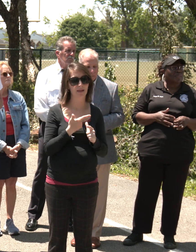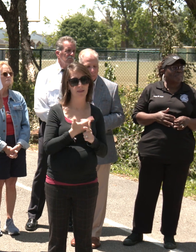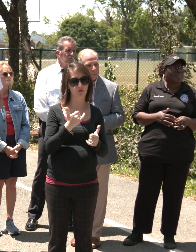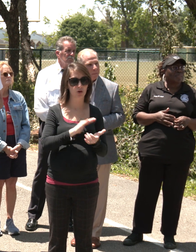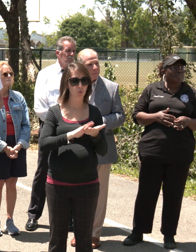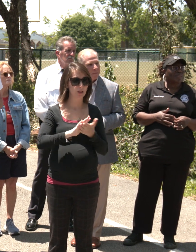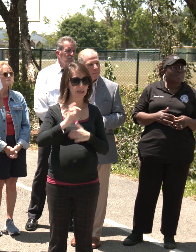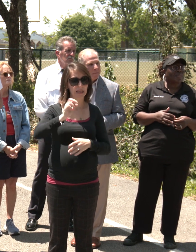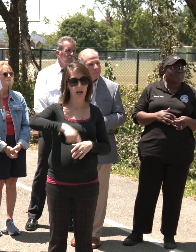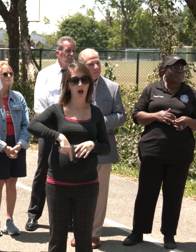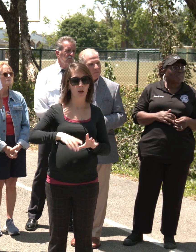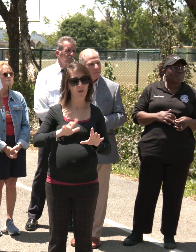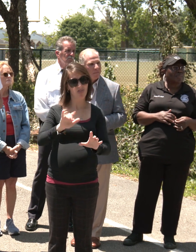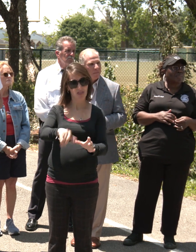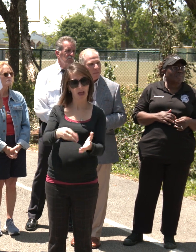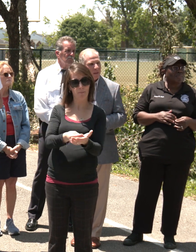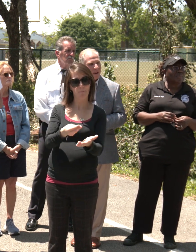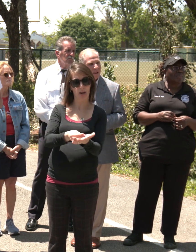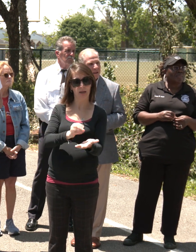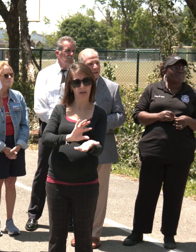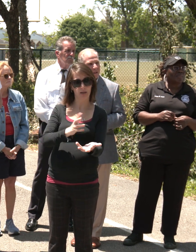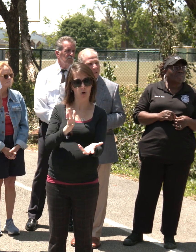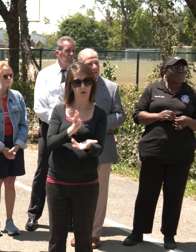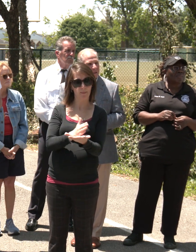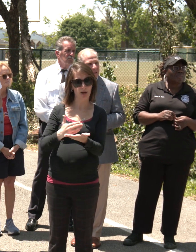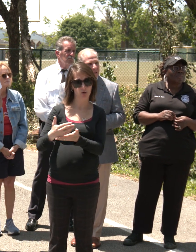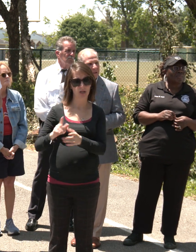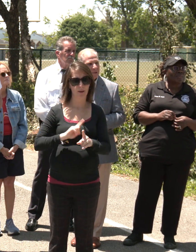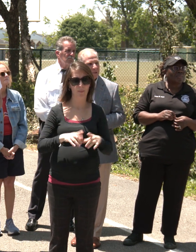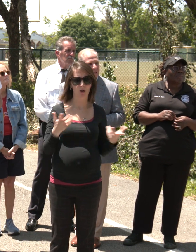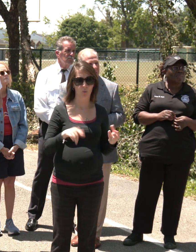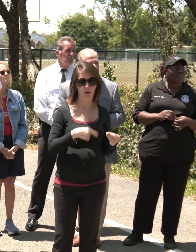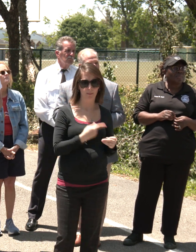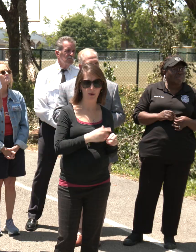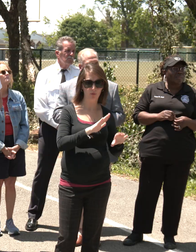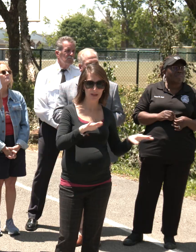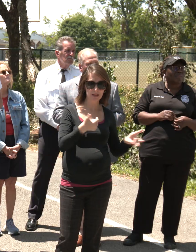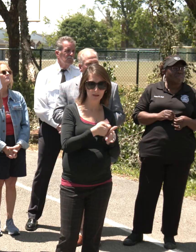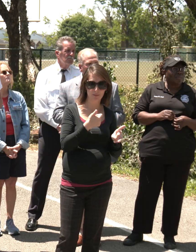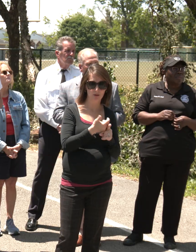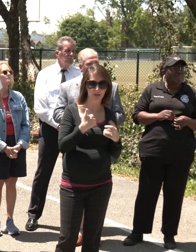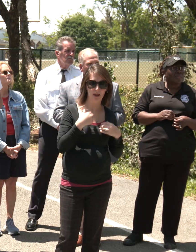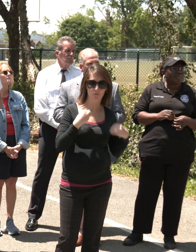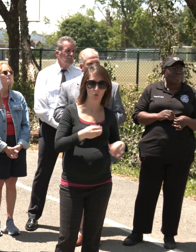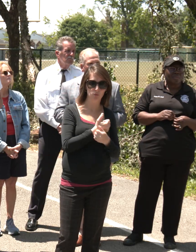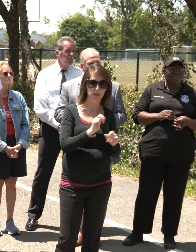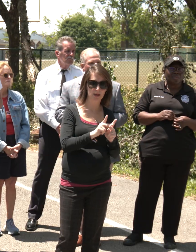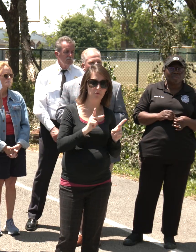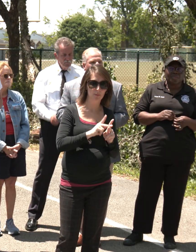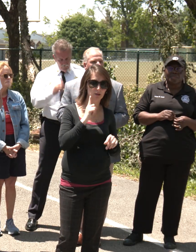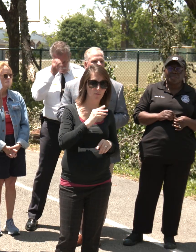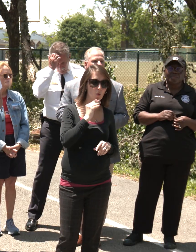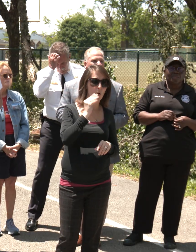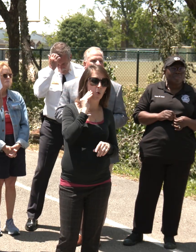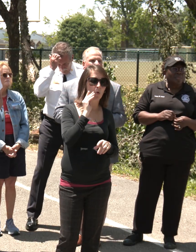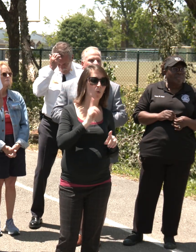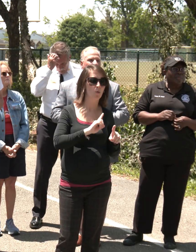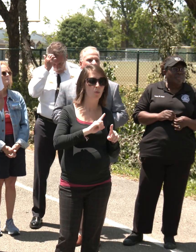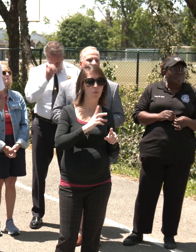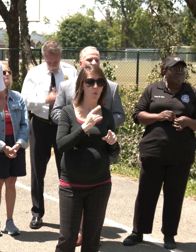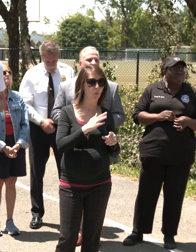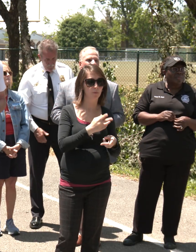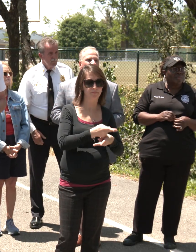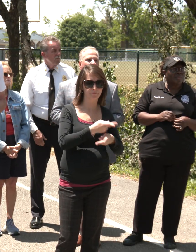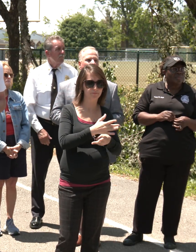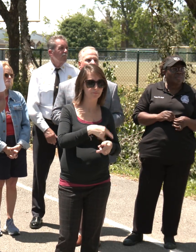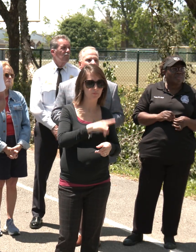the streets and we're taking them in and they weren't quite budgeted for due to respite services to allow those families to do what they need to do during this event.